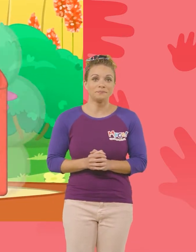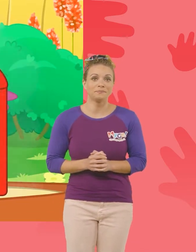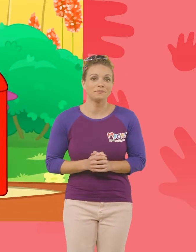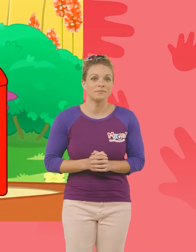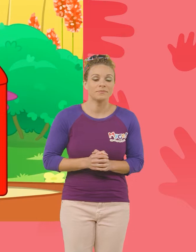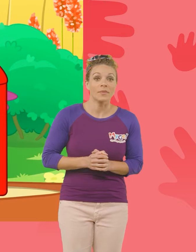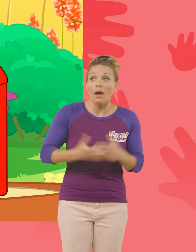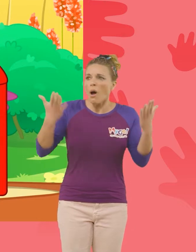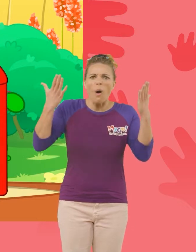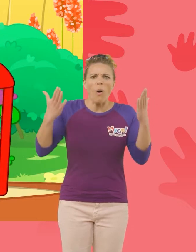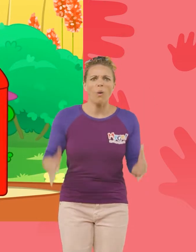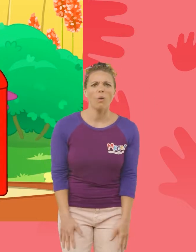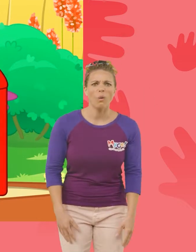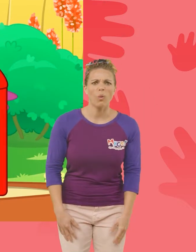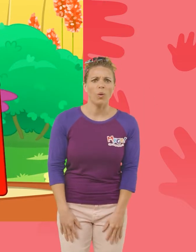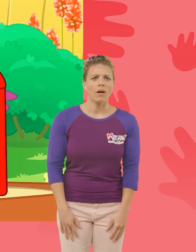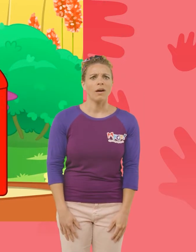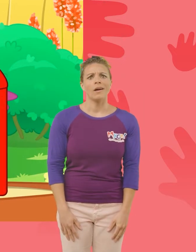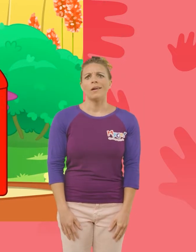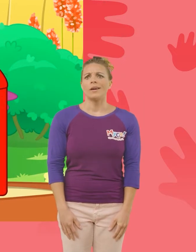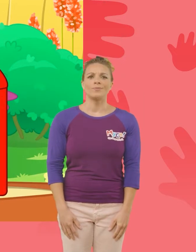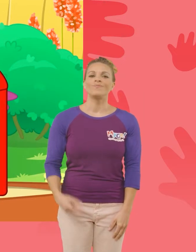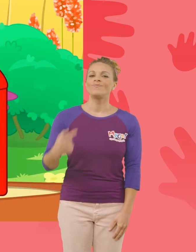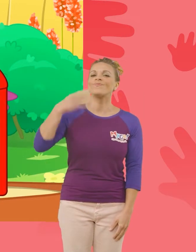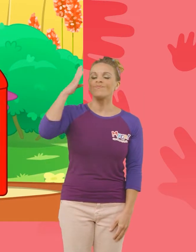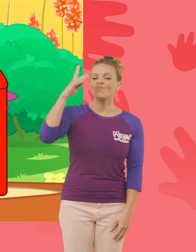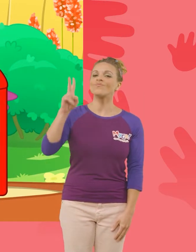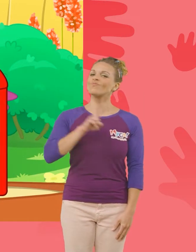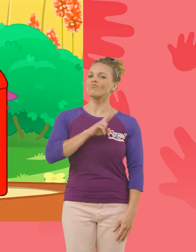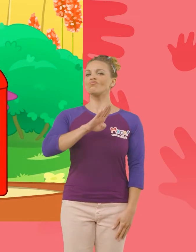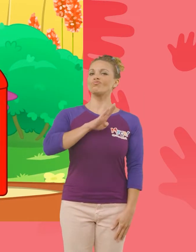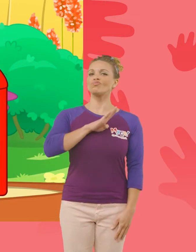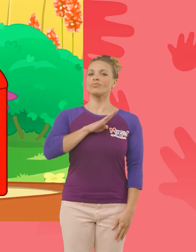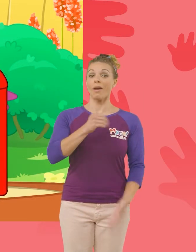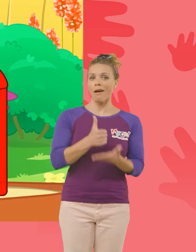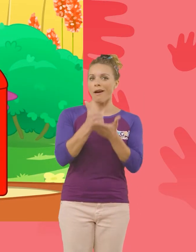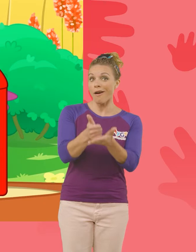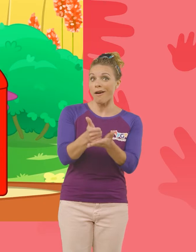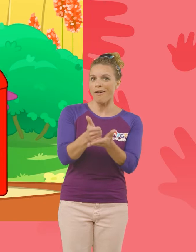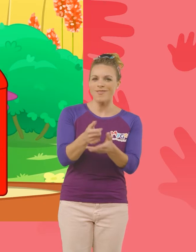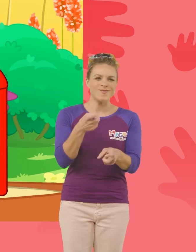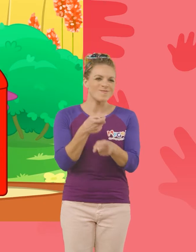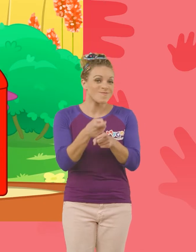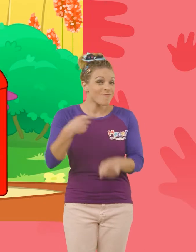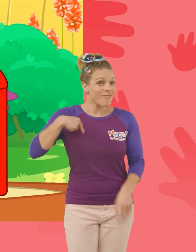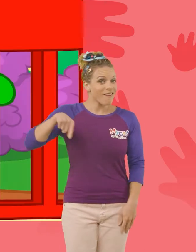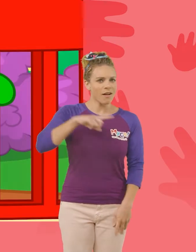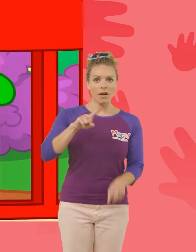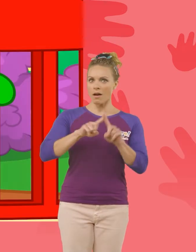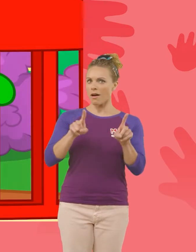Oh, no! I know Mr. Vanderboos helps you to prank us. But how